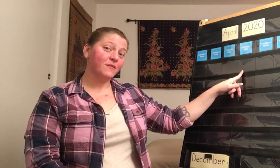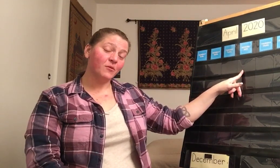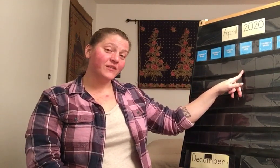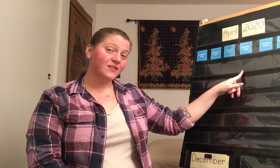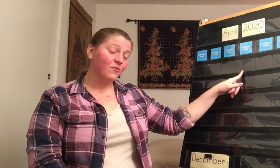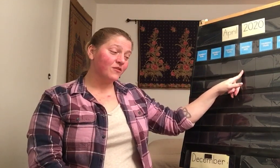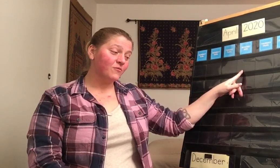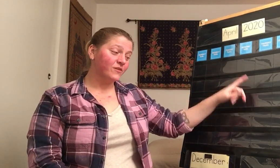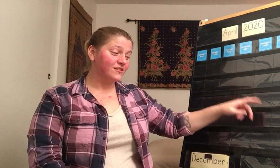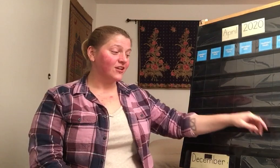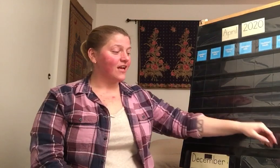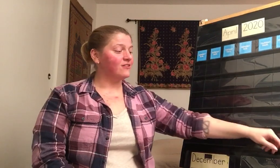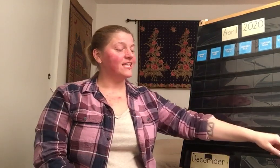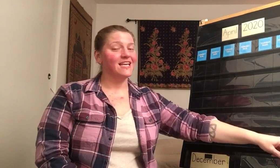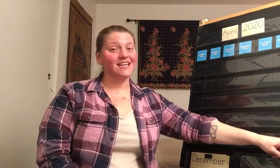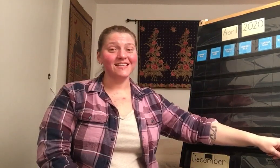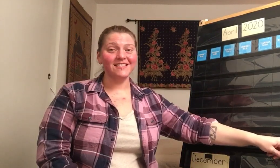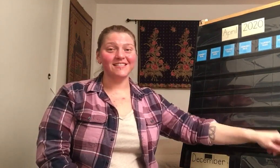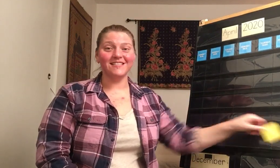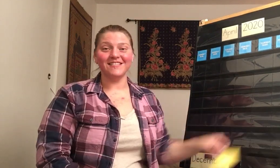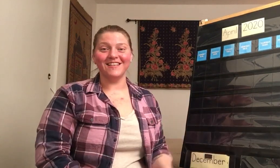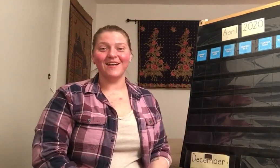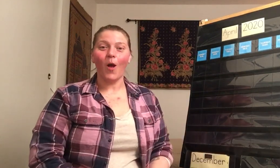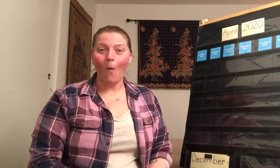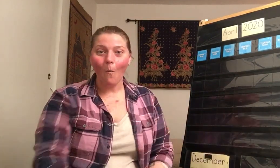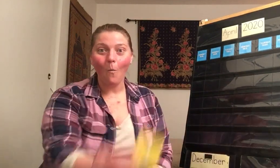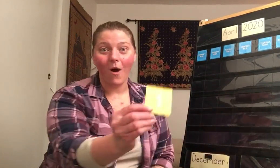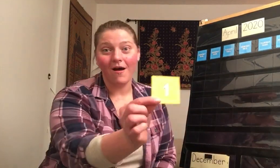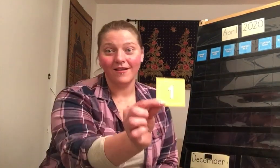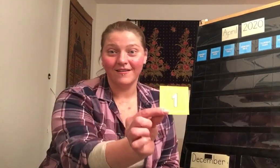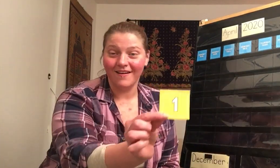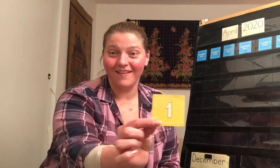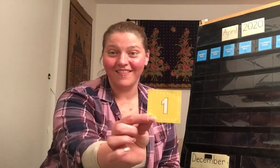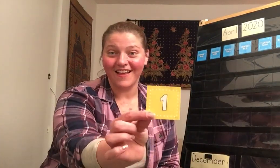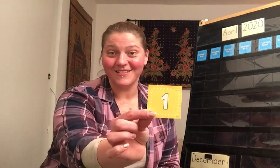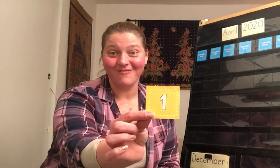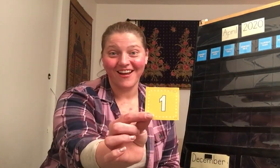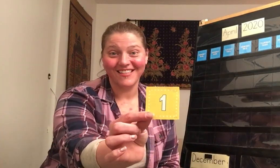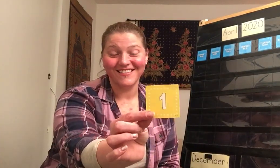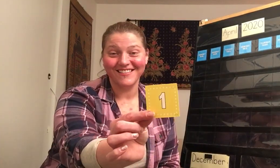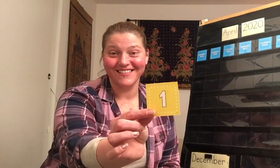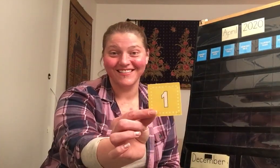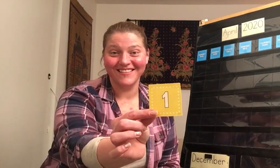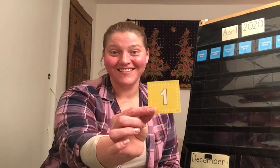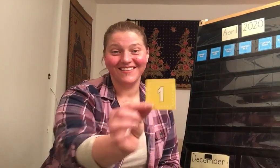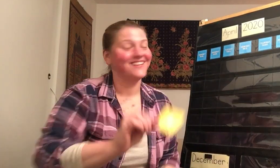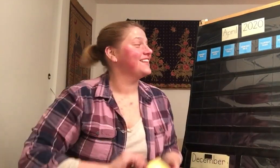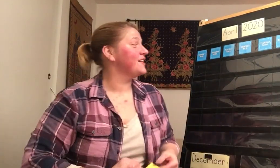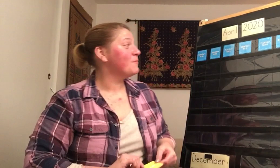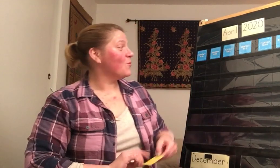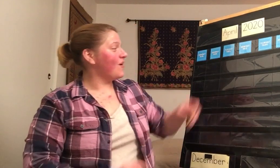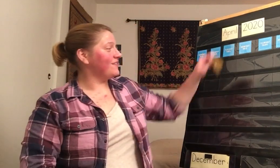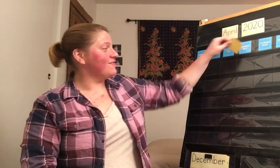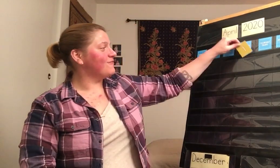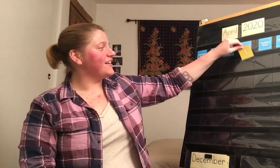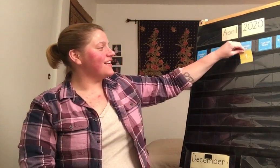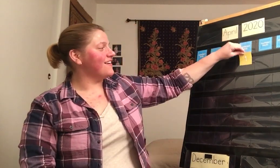we start with when we start counting is one. That's right. The number one right here